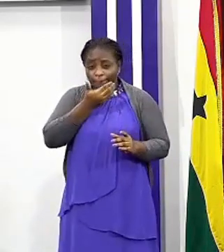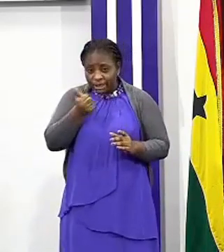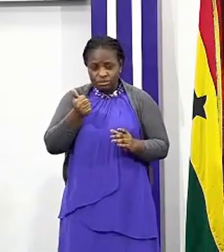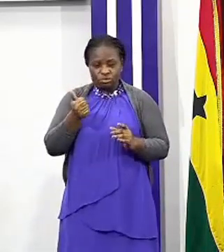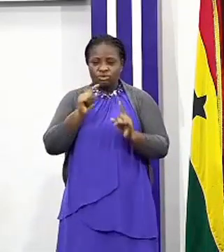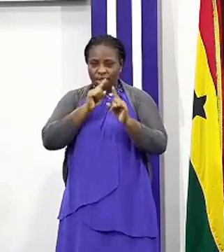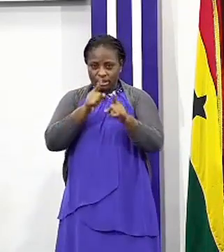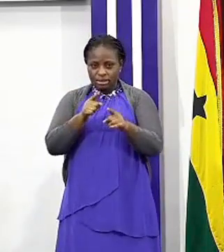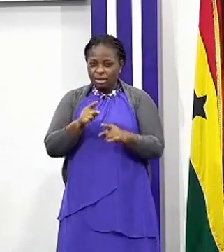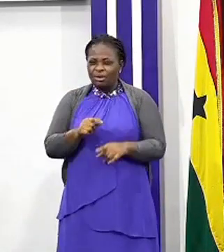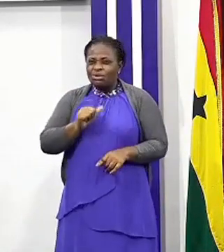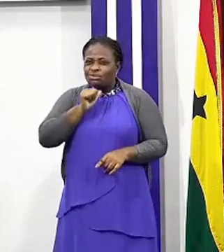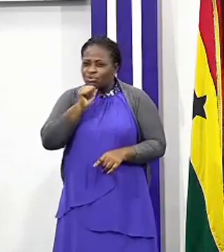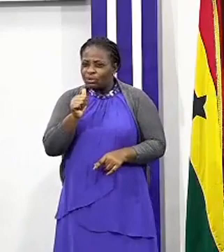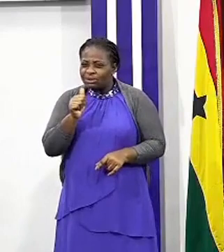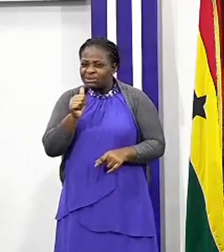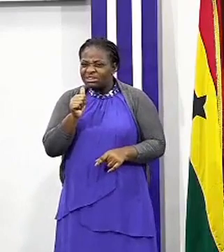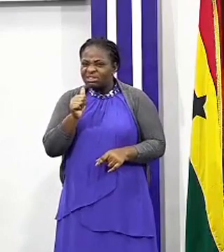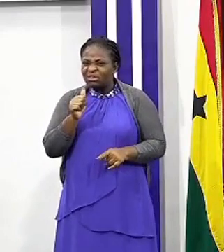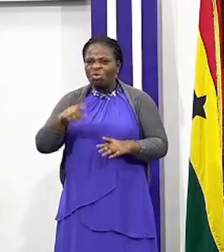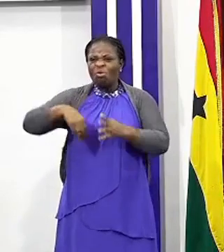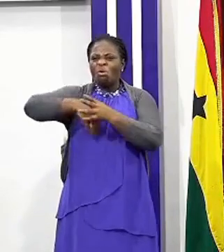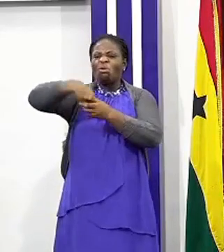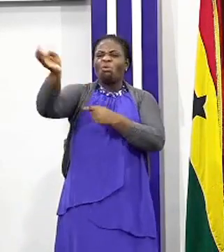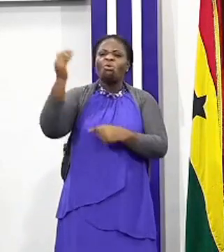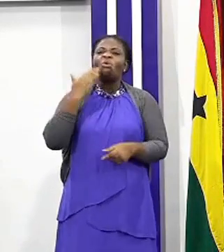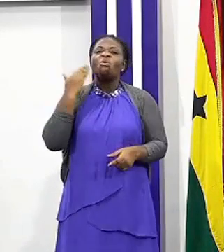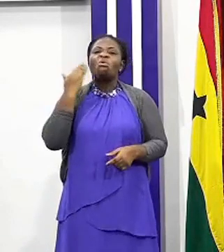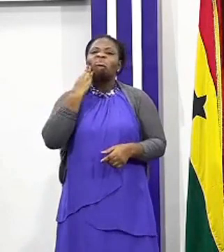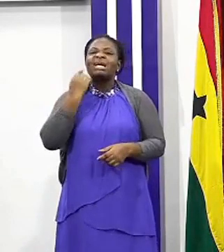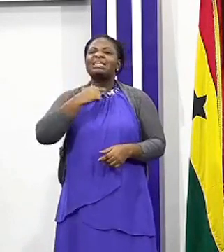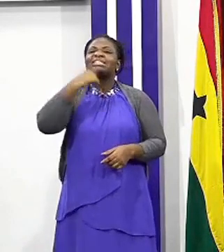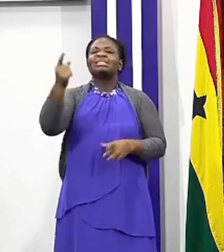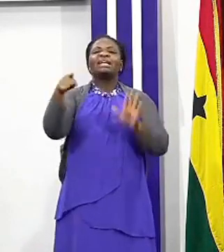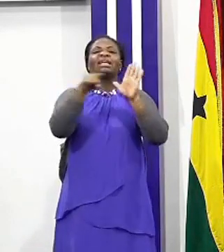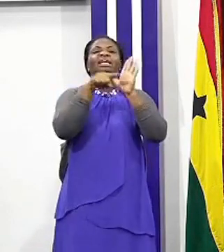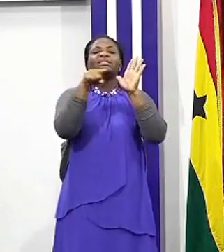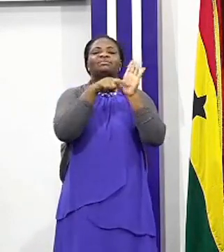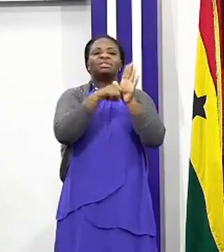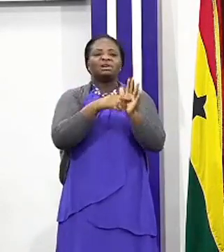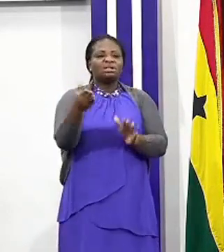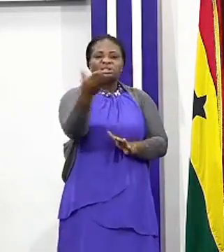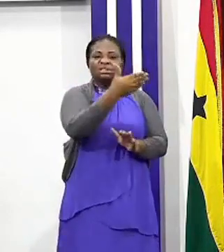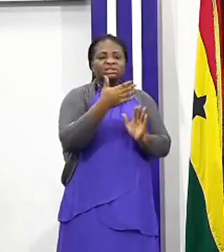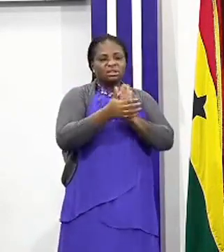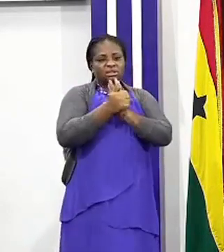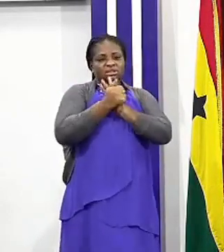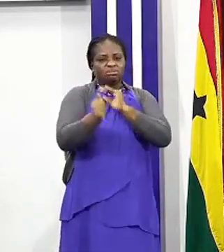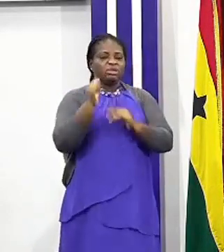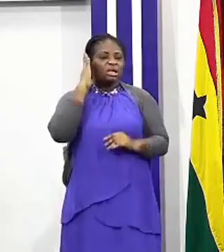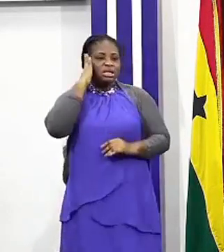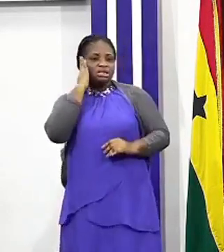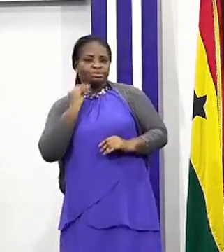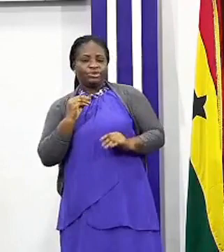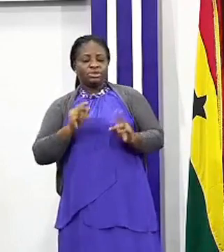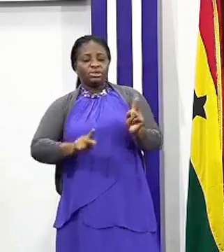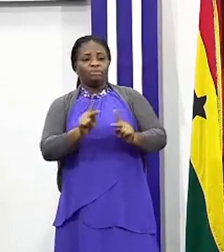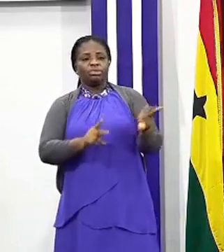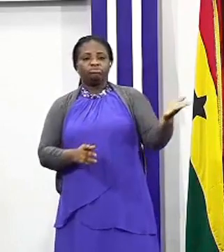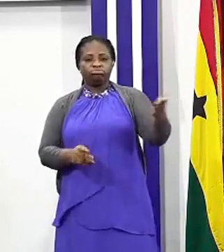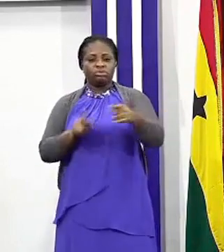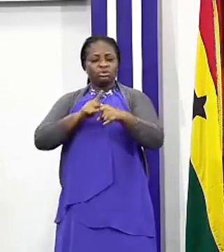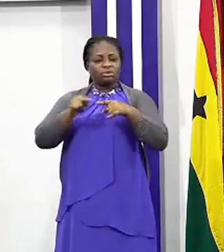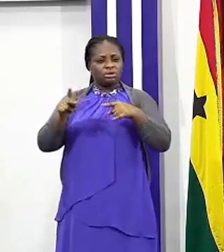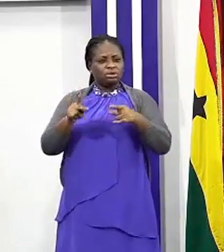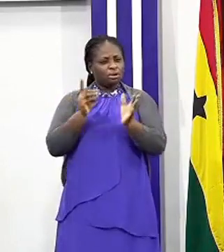fair is to impugn ill motive and intellectual dishonesty to these experts, these doctors and professors